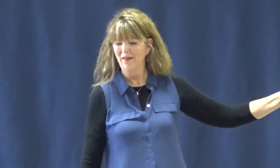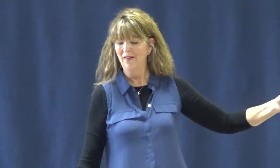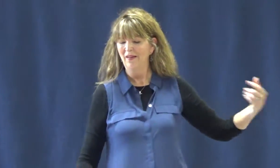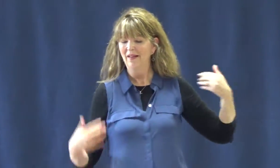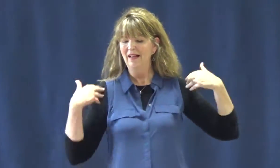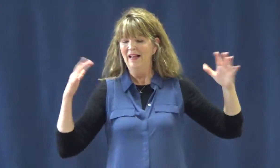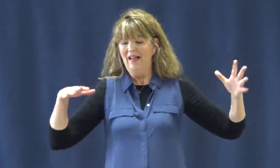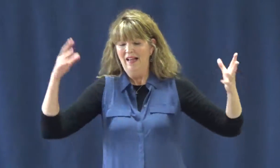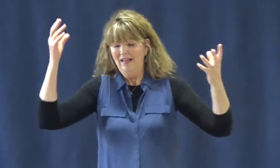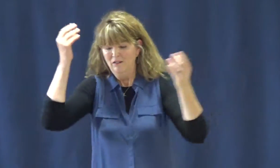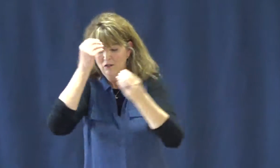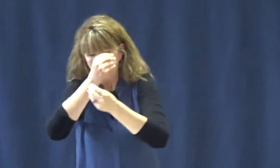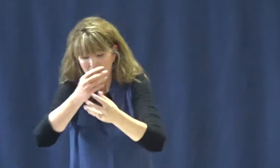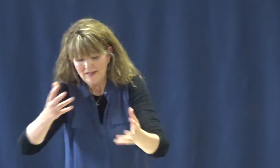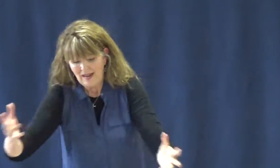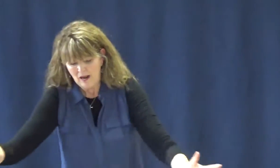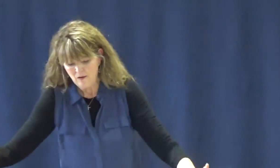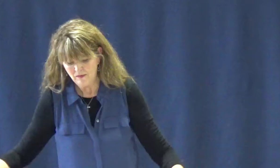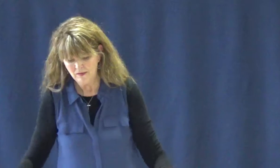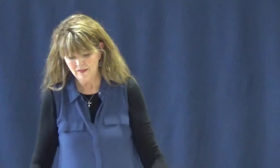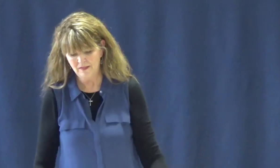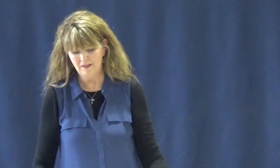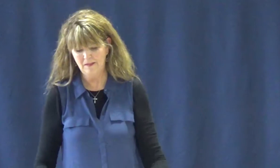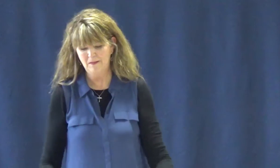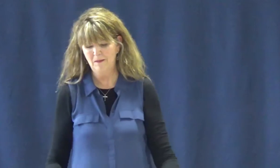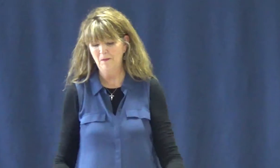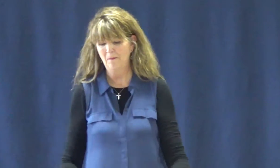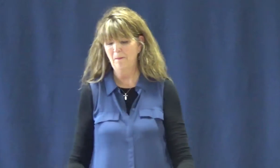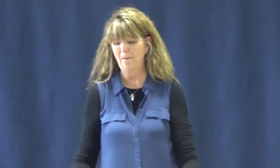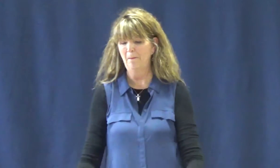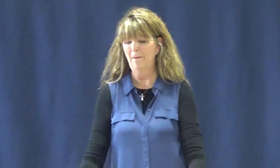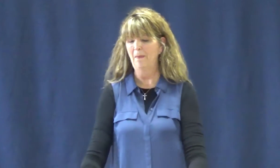Do you remember this? The angels announced